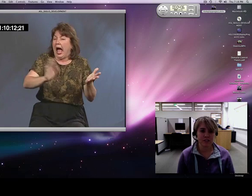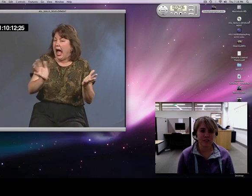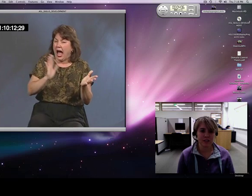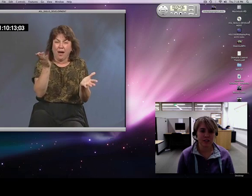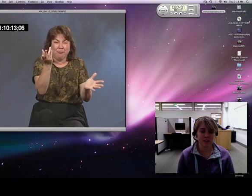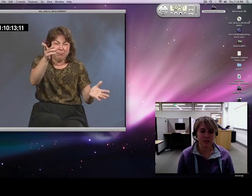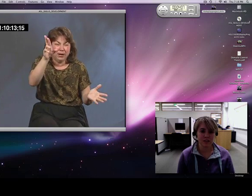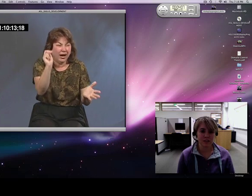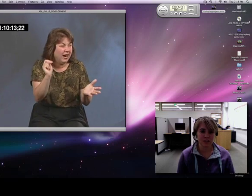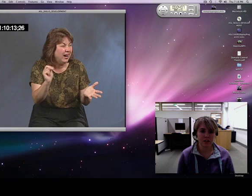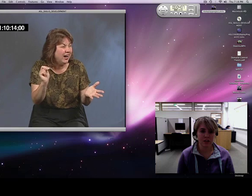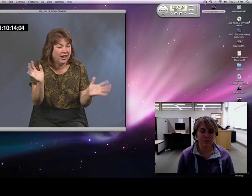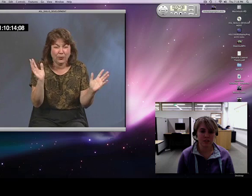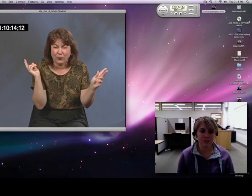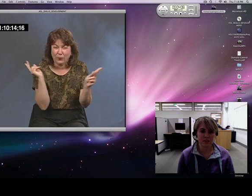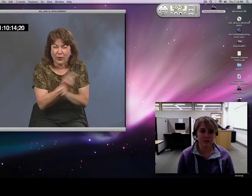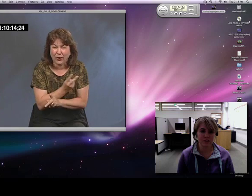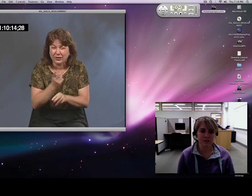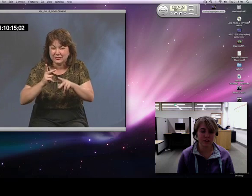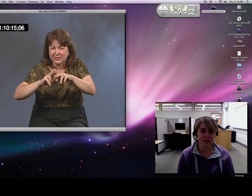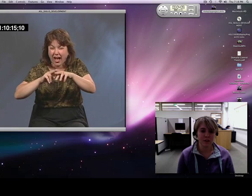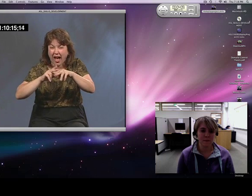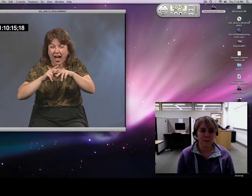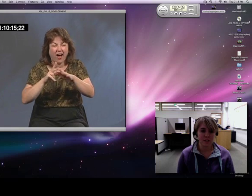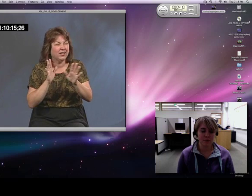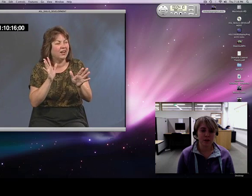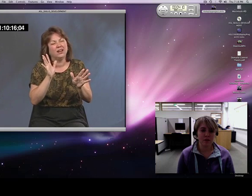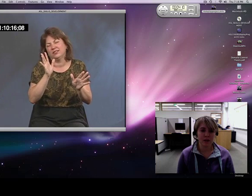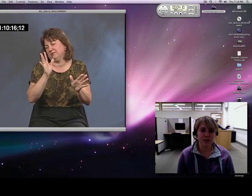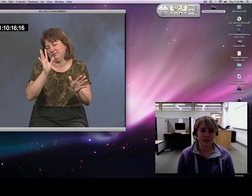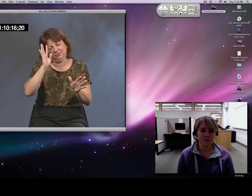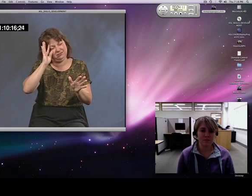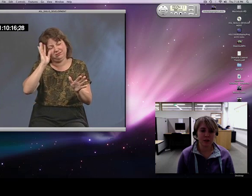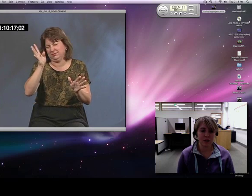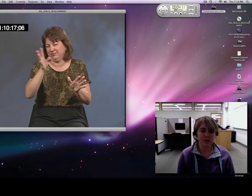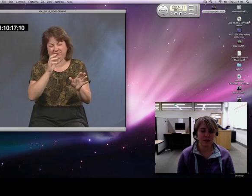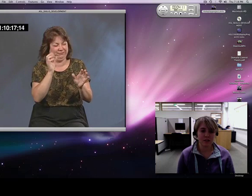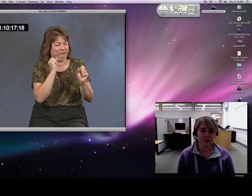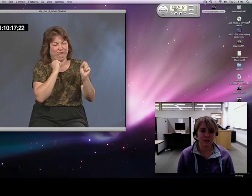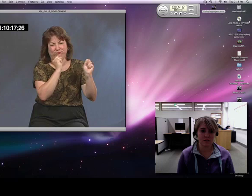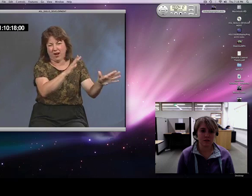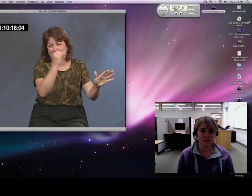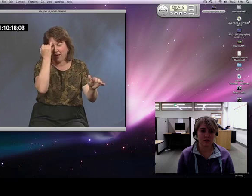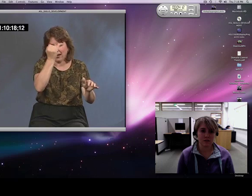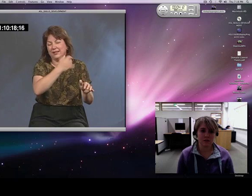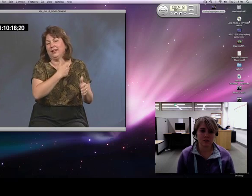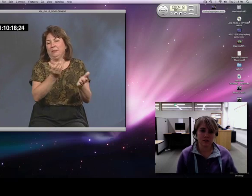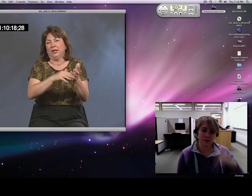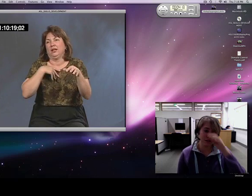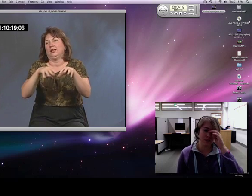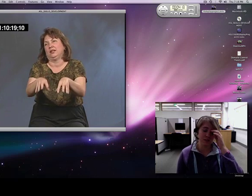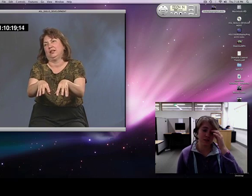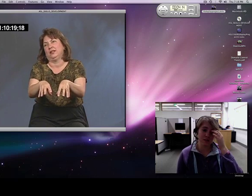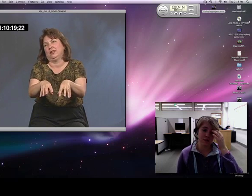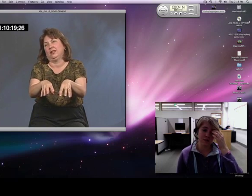my friend she got the meat tenderizer and she put it on my hands, and my hands